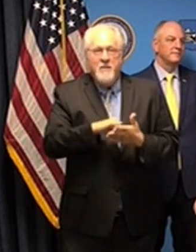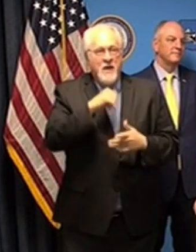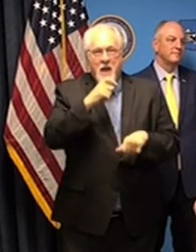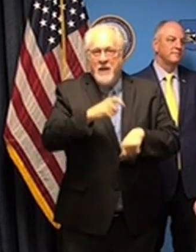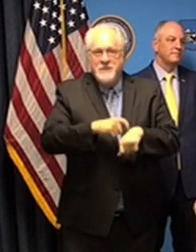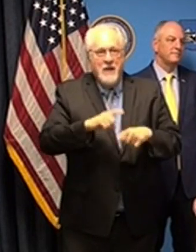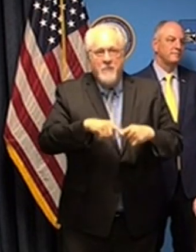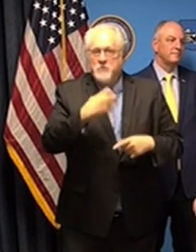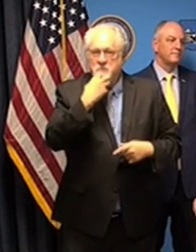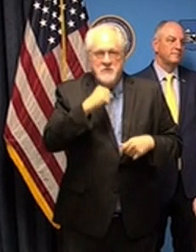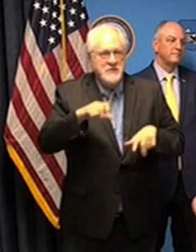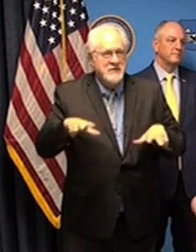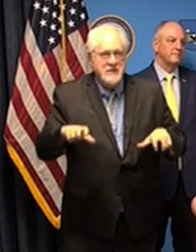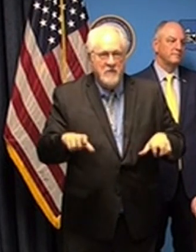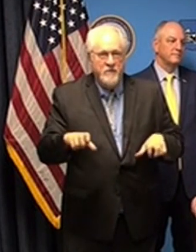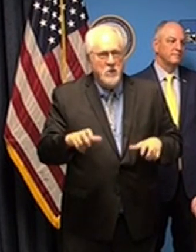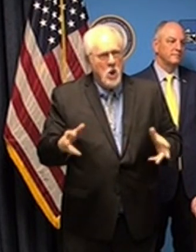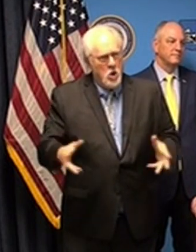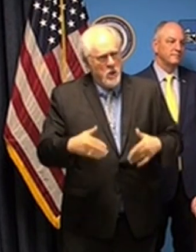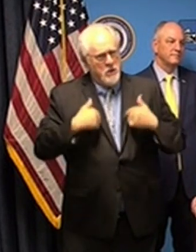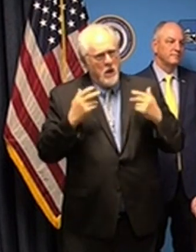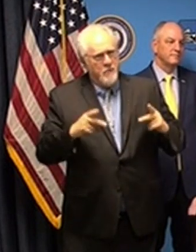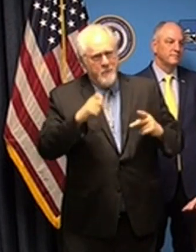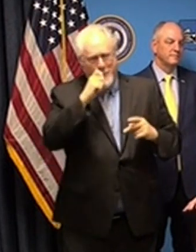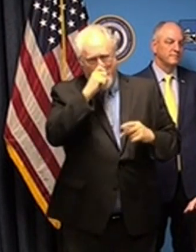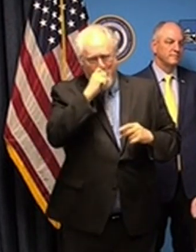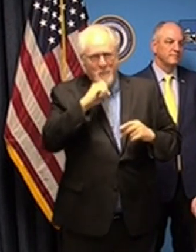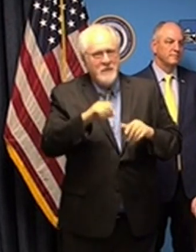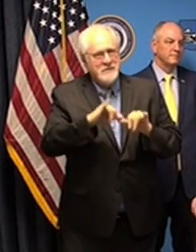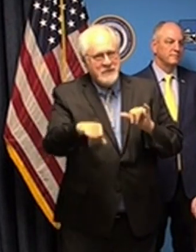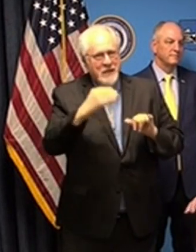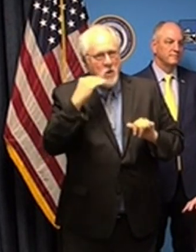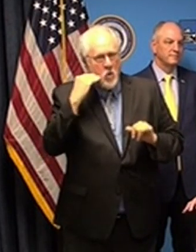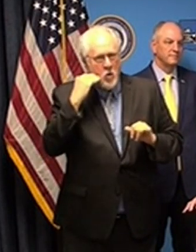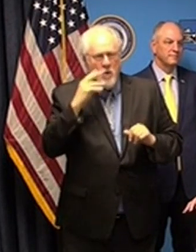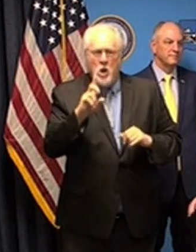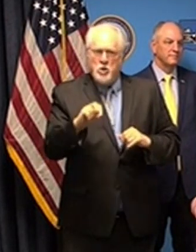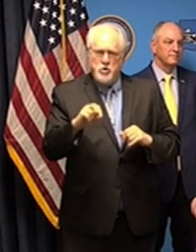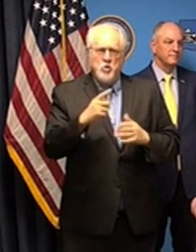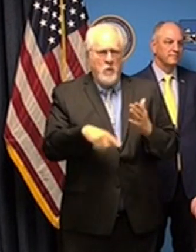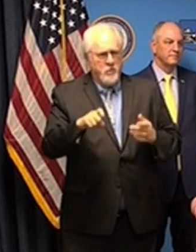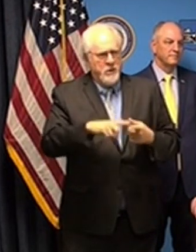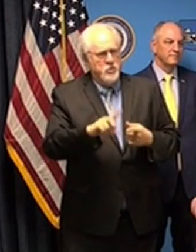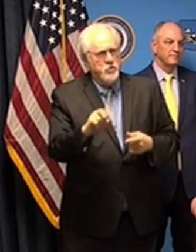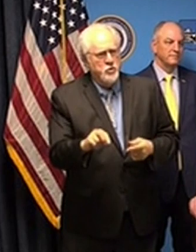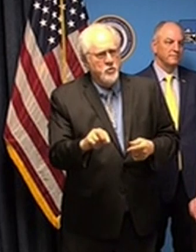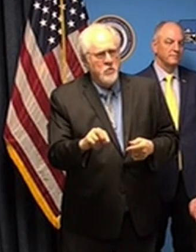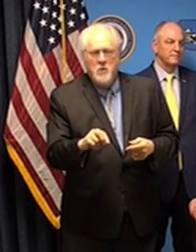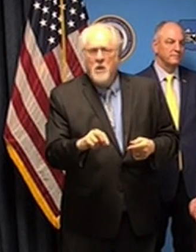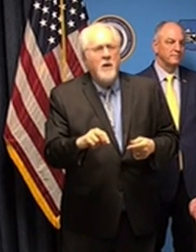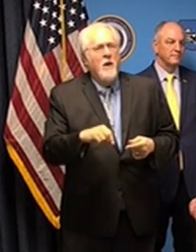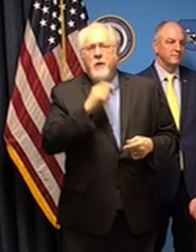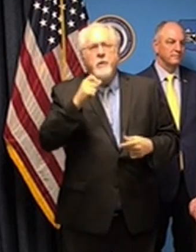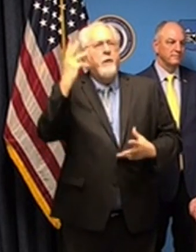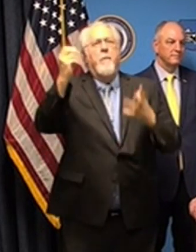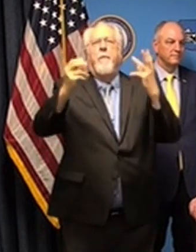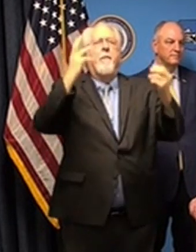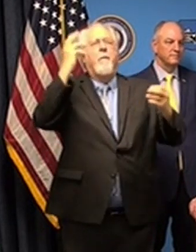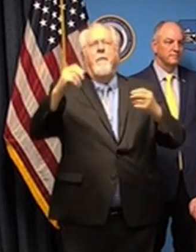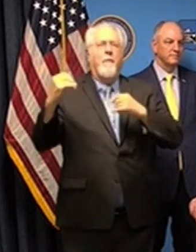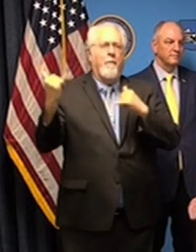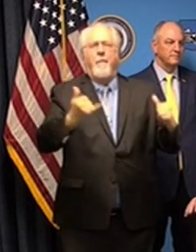not the time to be selfish. I urge young people to stay home. Do the things that you need to do. You don't need to be out